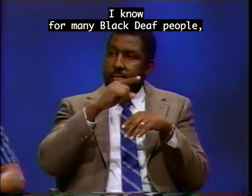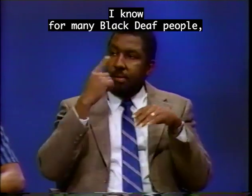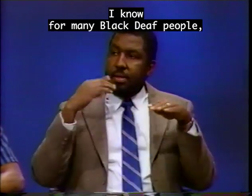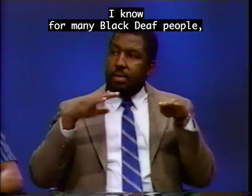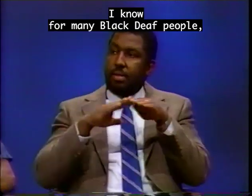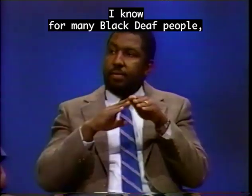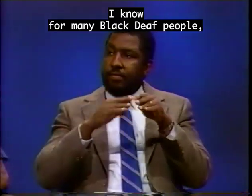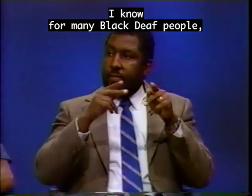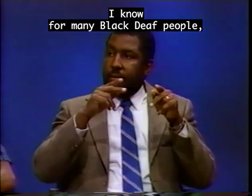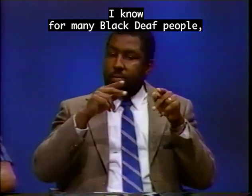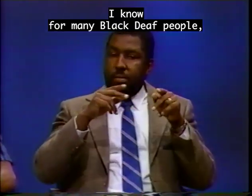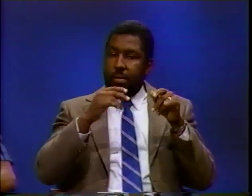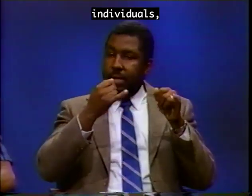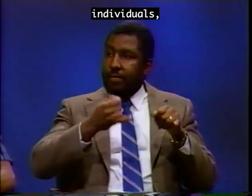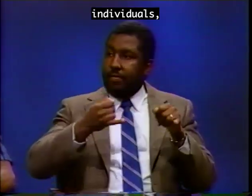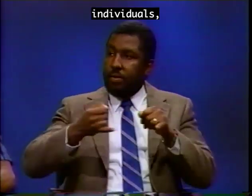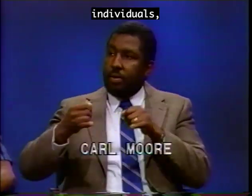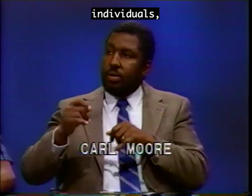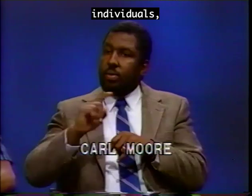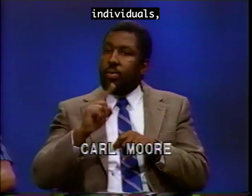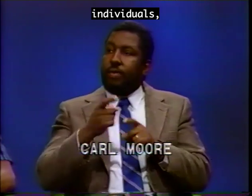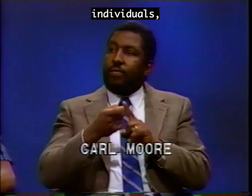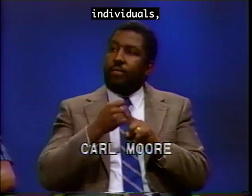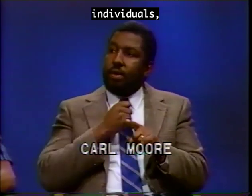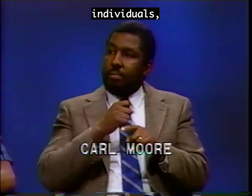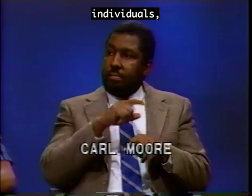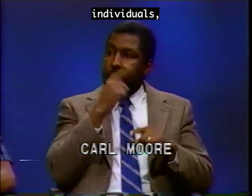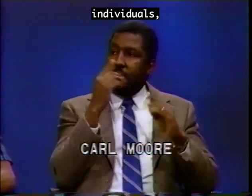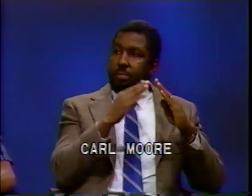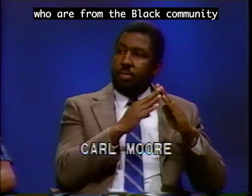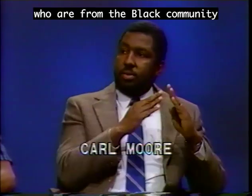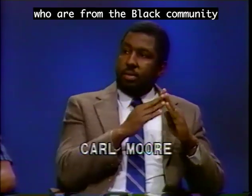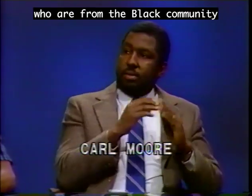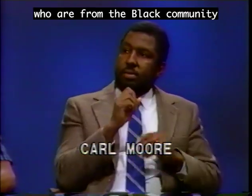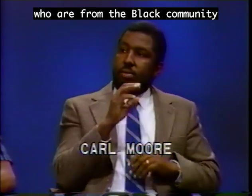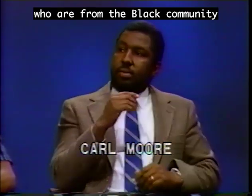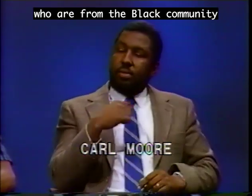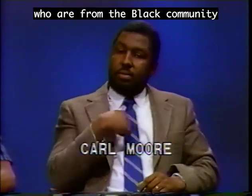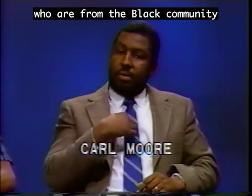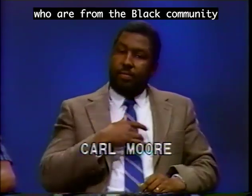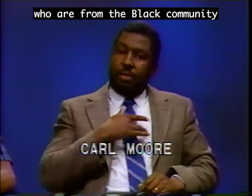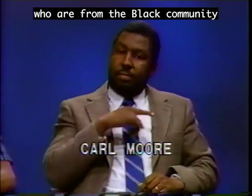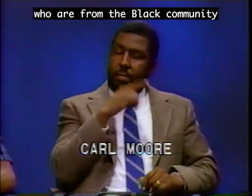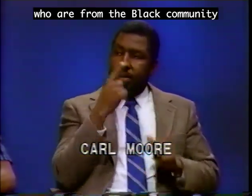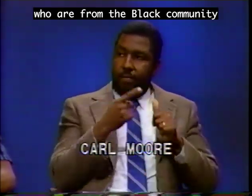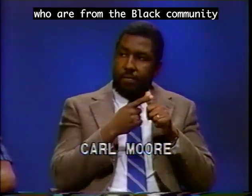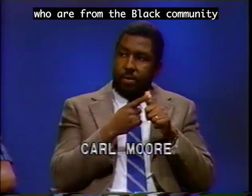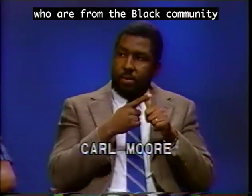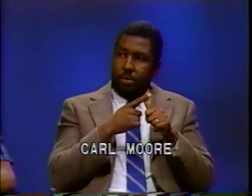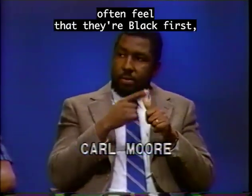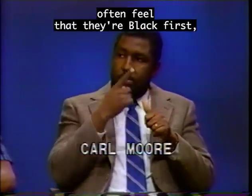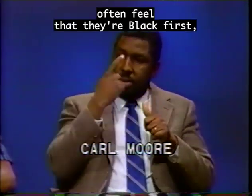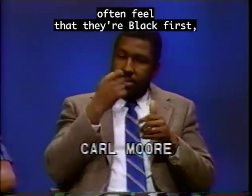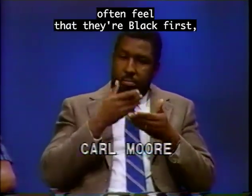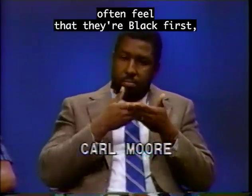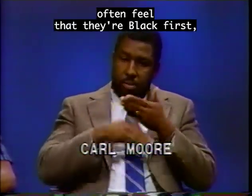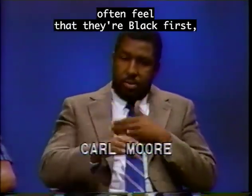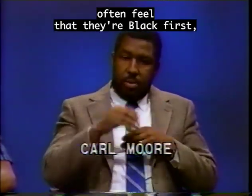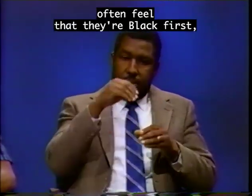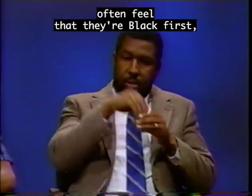I know for many black deaf people, individuals who are from the black community often feel that they're black